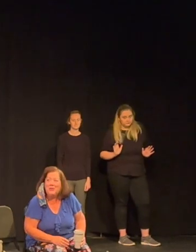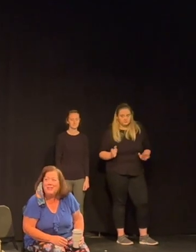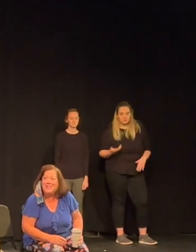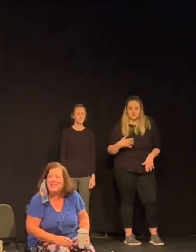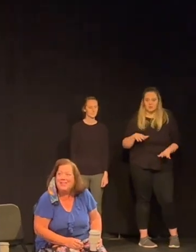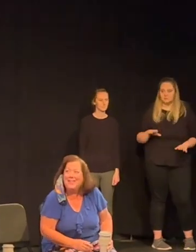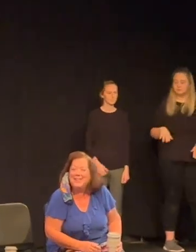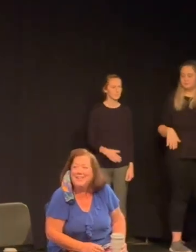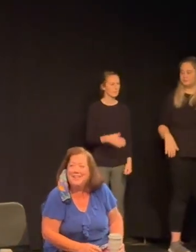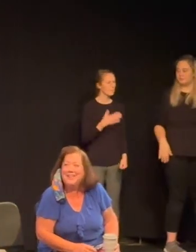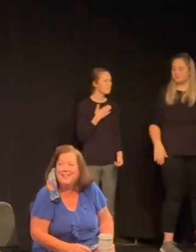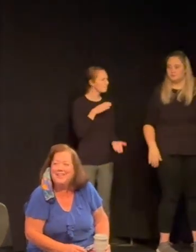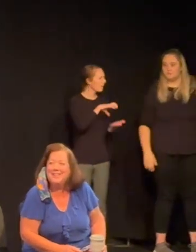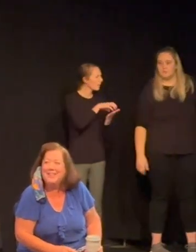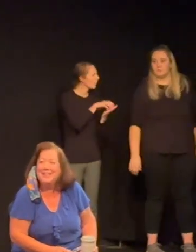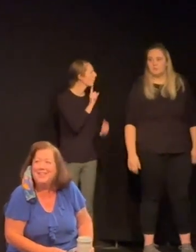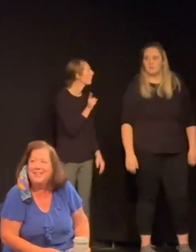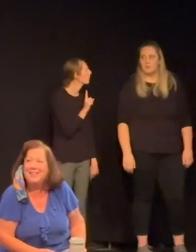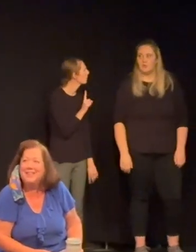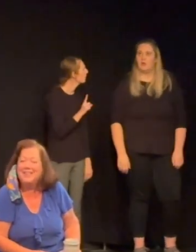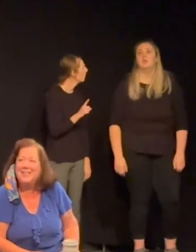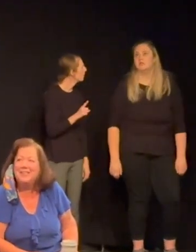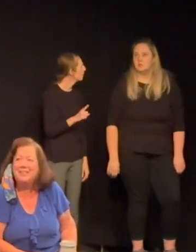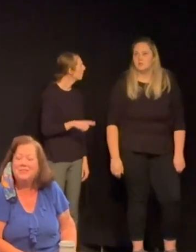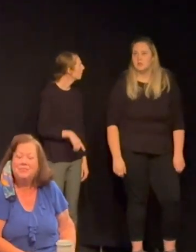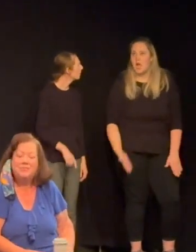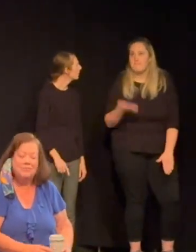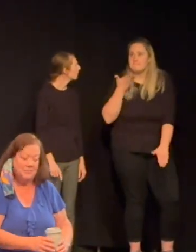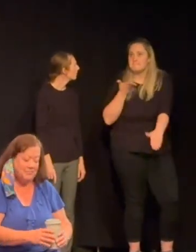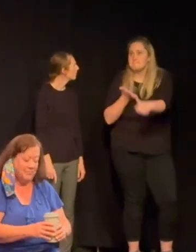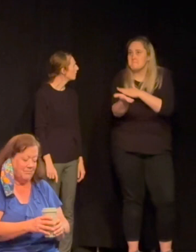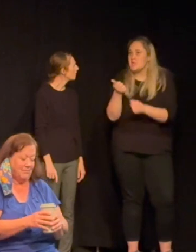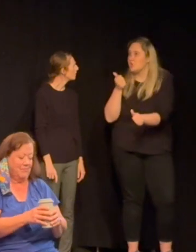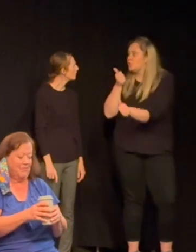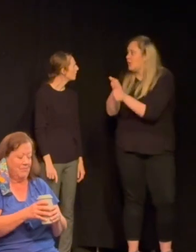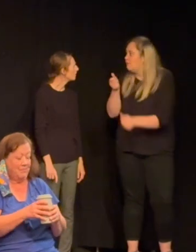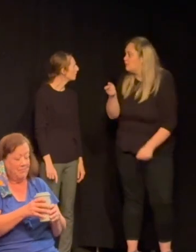my cookie? Oh, for pity's sake, Maxine, bake your own.